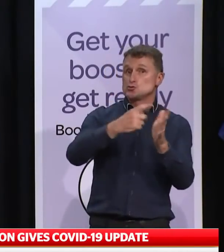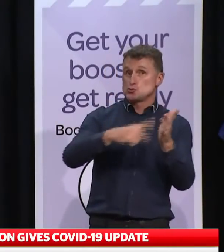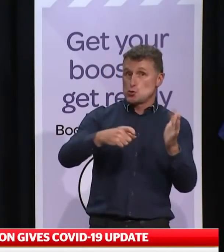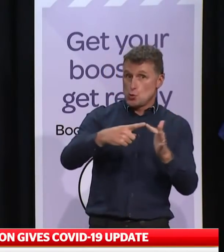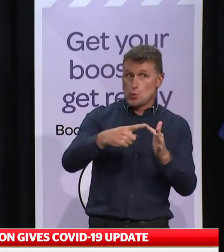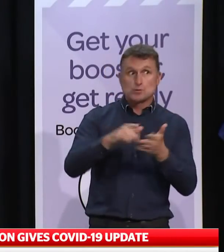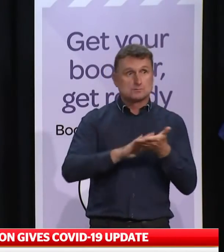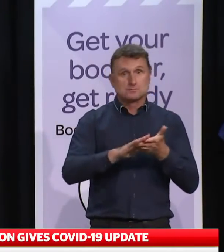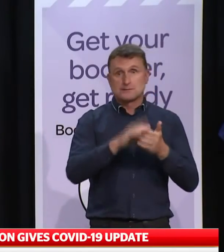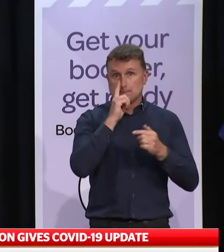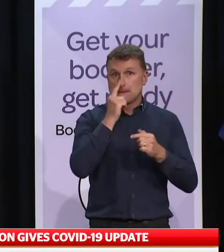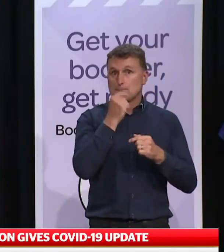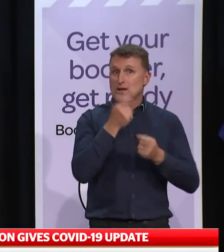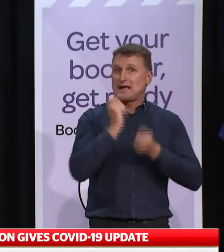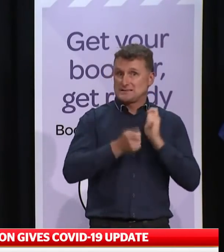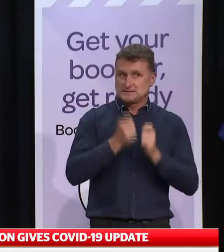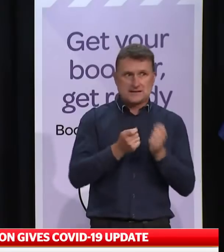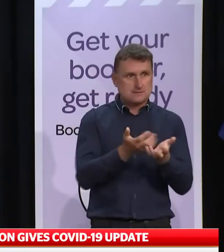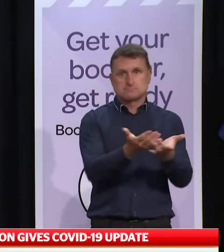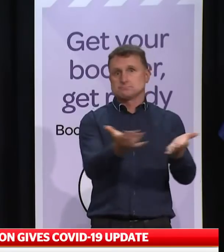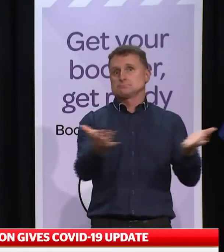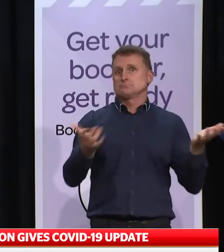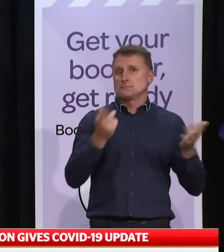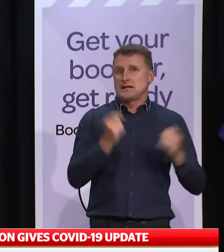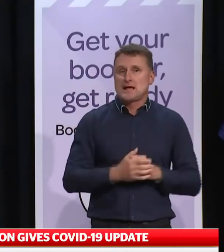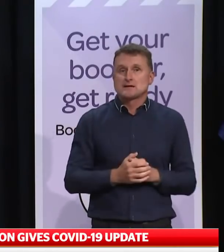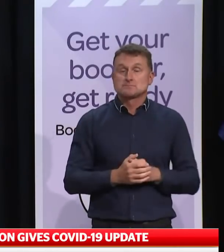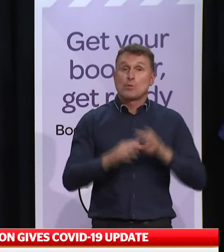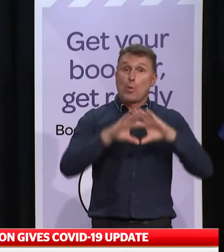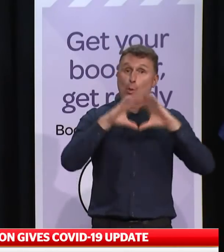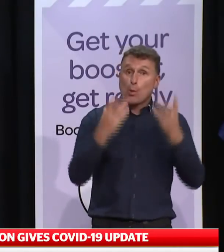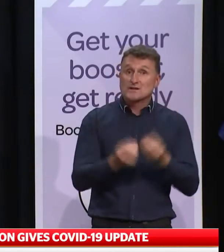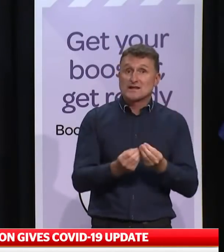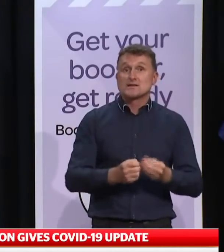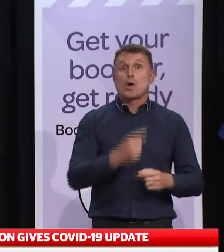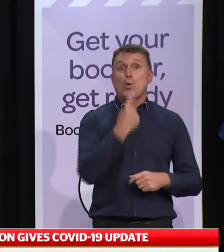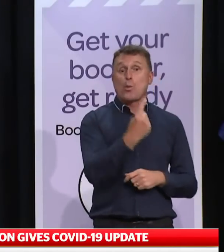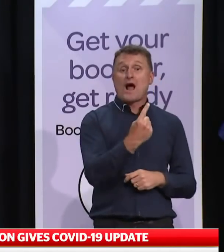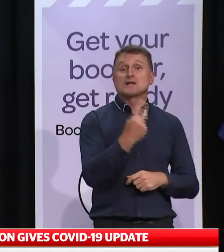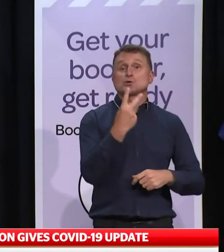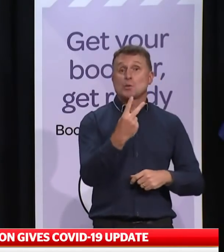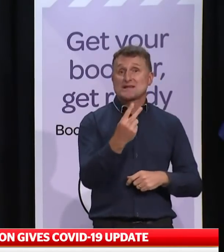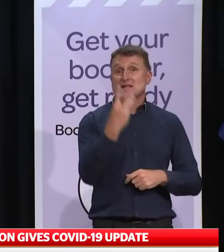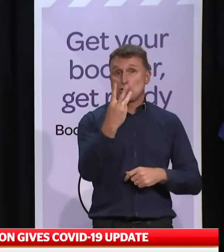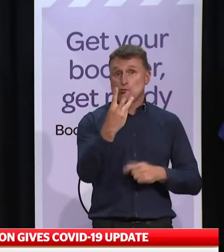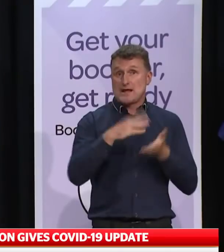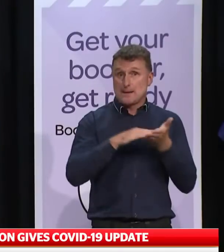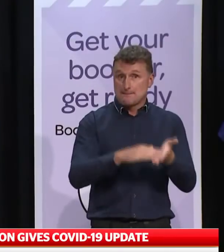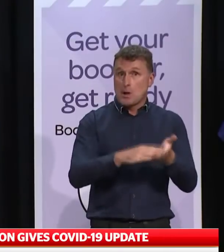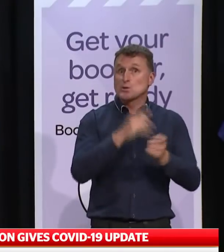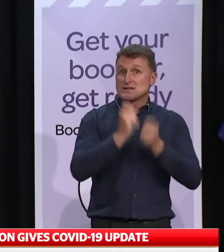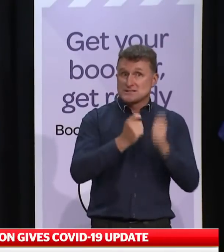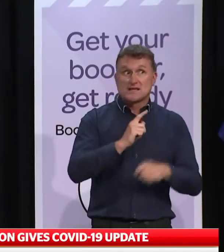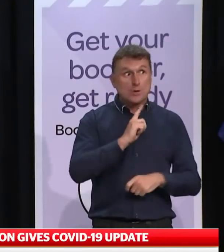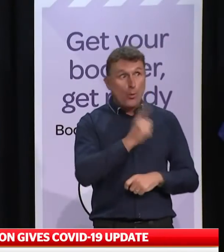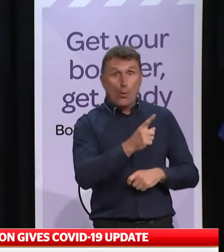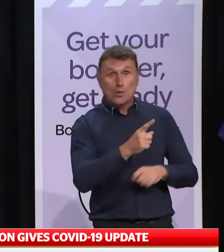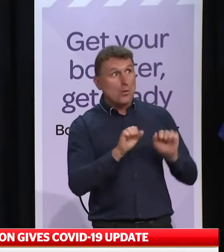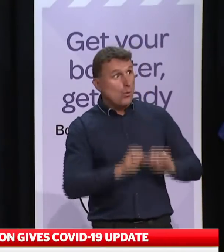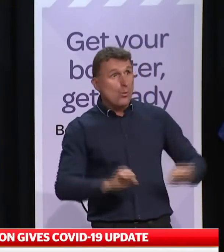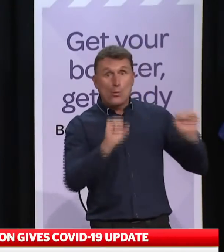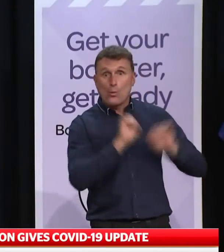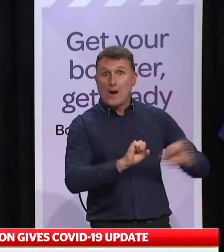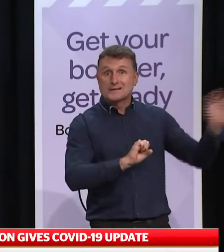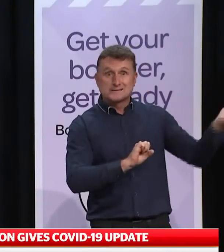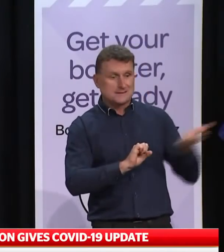widespread testing to occur. In total, 123 million rapid antigen tests are on order, and work continues to bring these orders